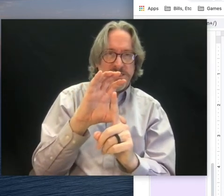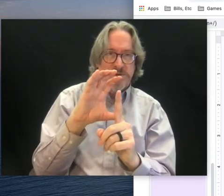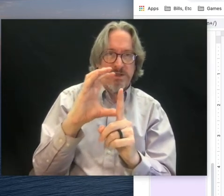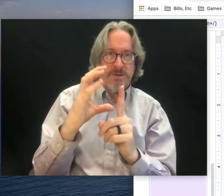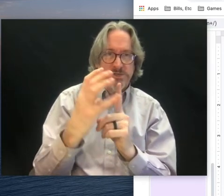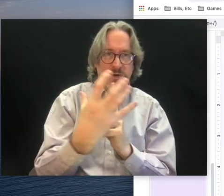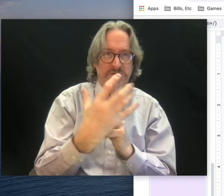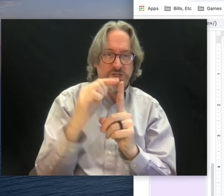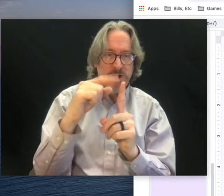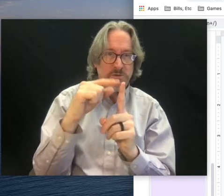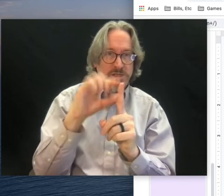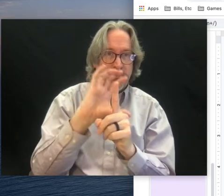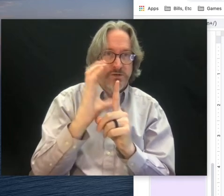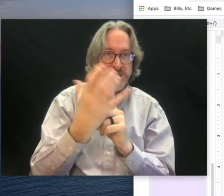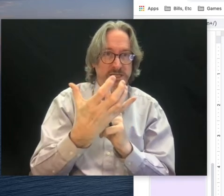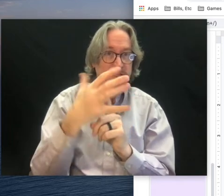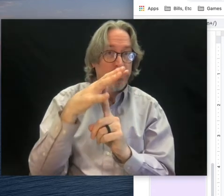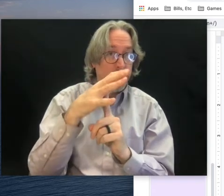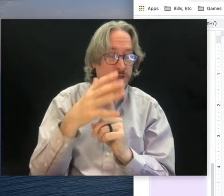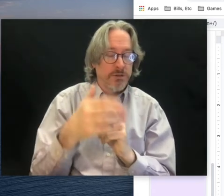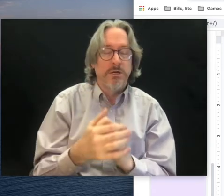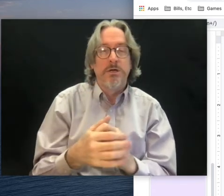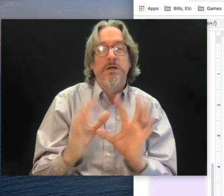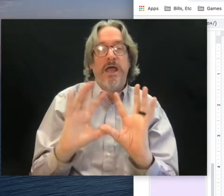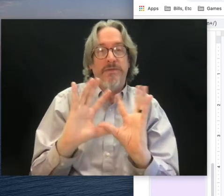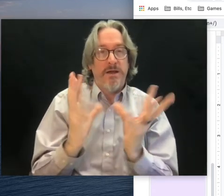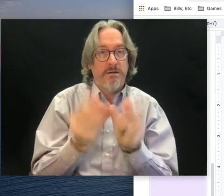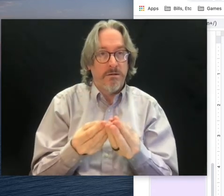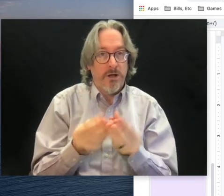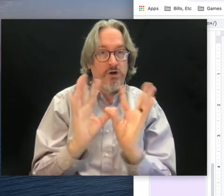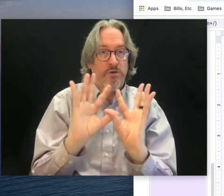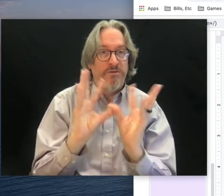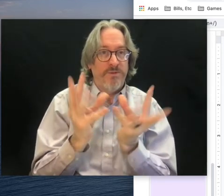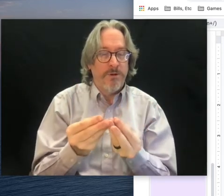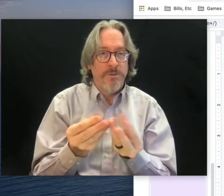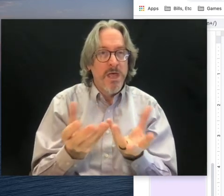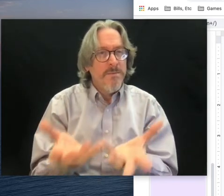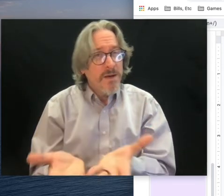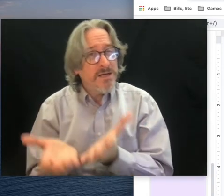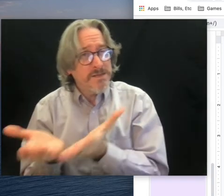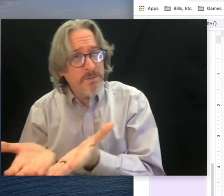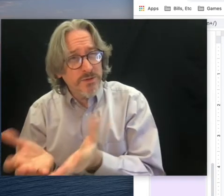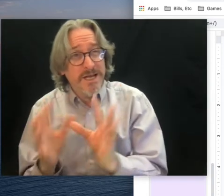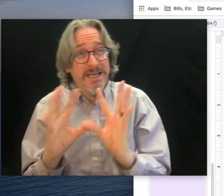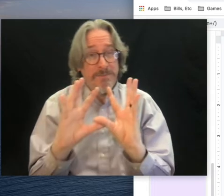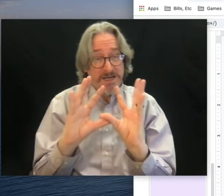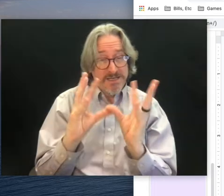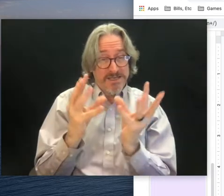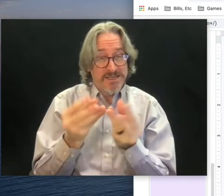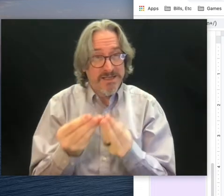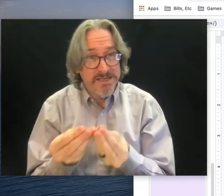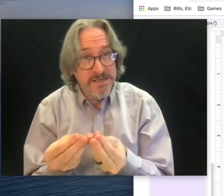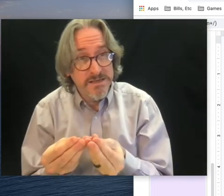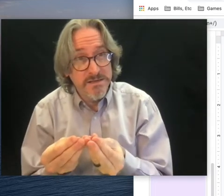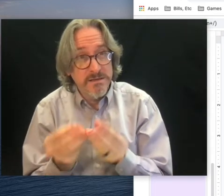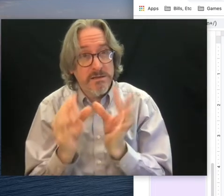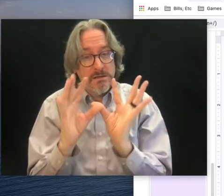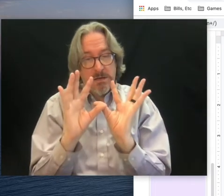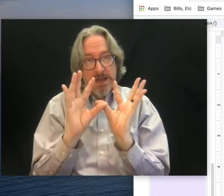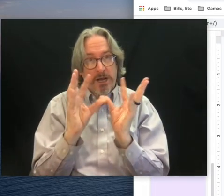the easiest way to think about it is whatever surrounds the person is their culture, and then a group of people. Some people don't like it because it does